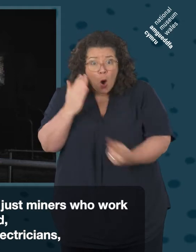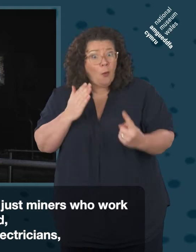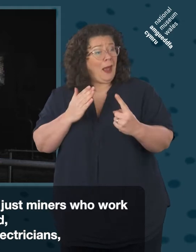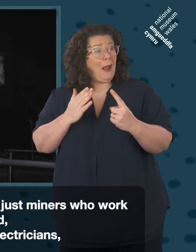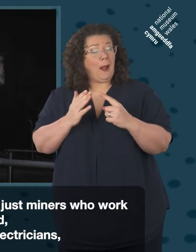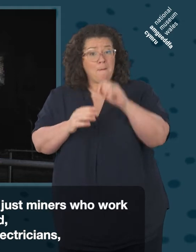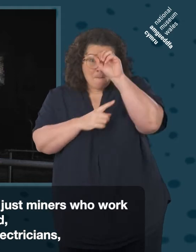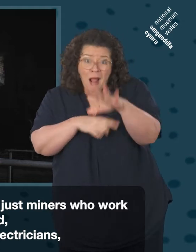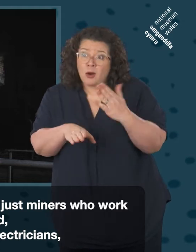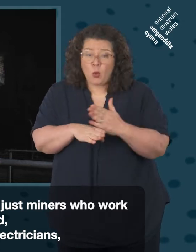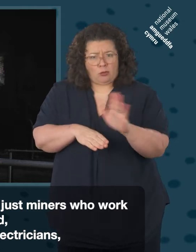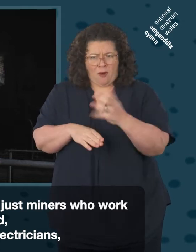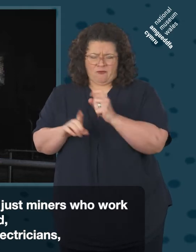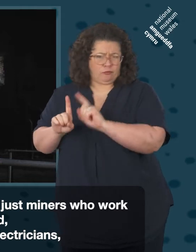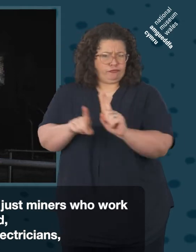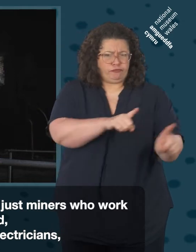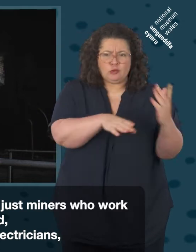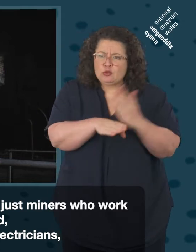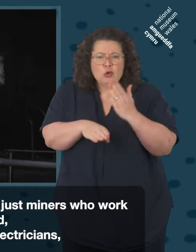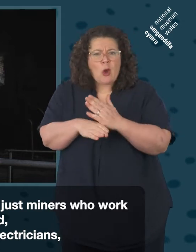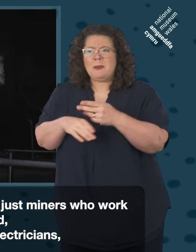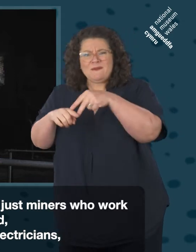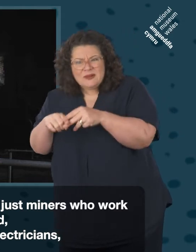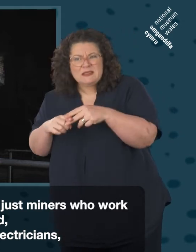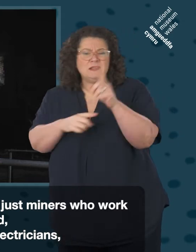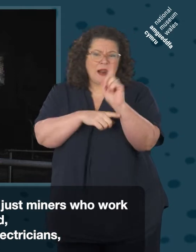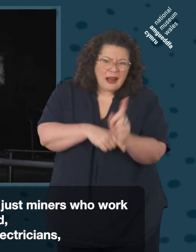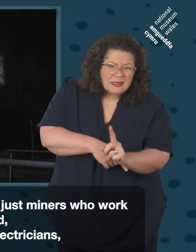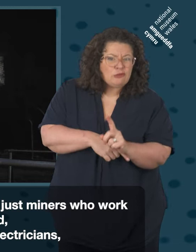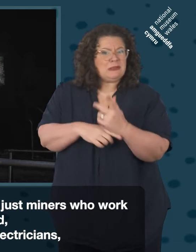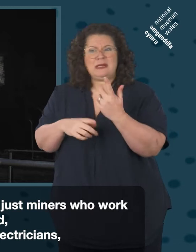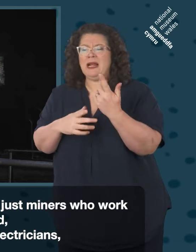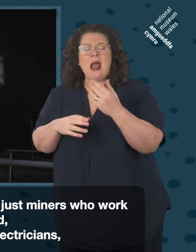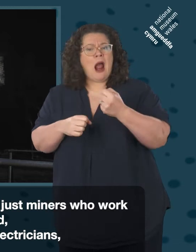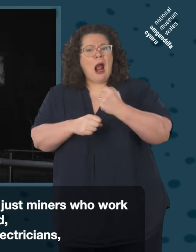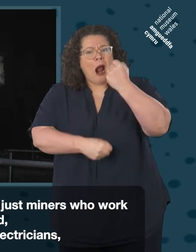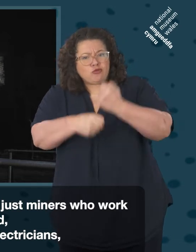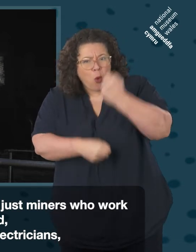whole, it's not just miners who work underground. There's also fitters, electricians,